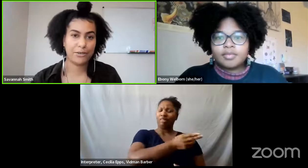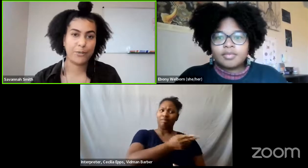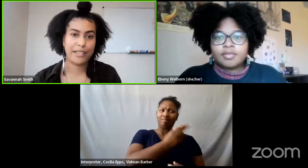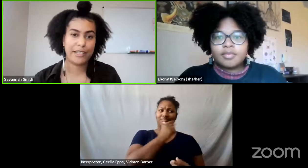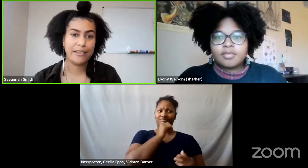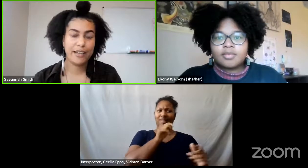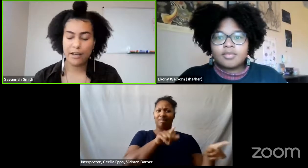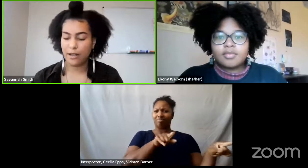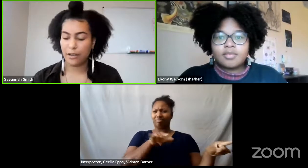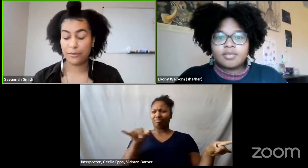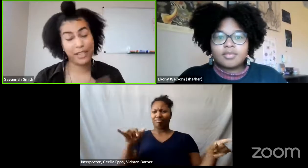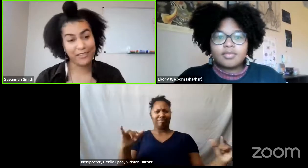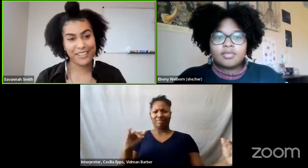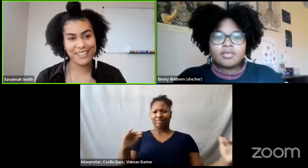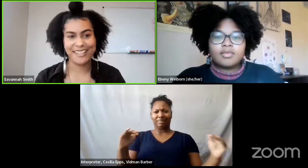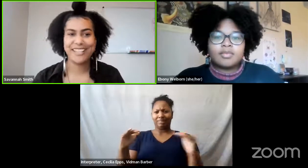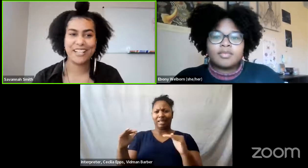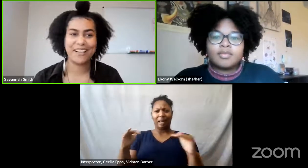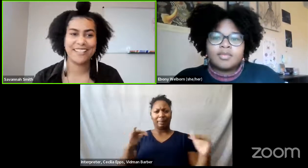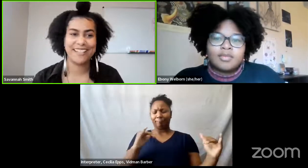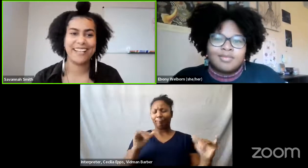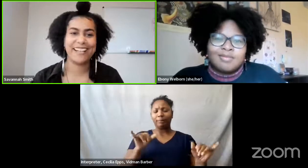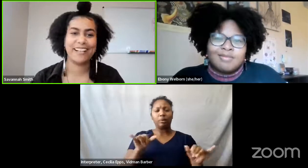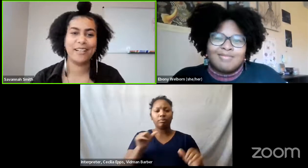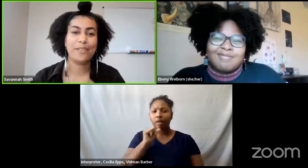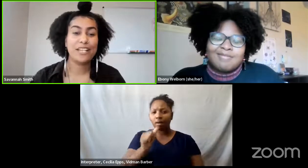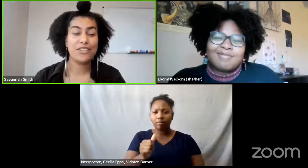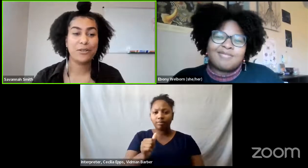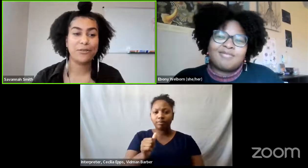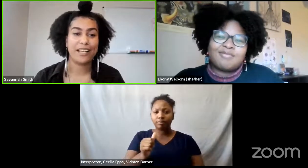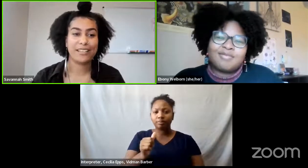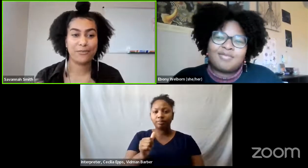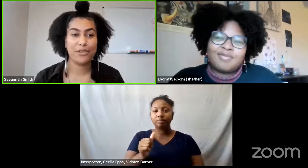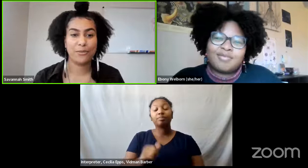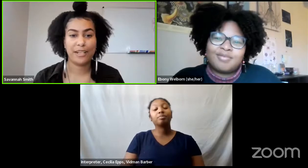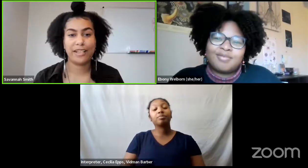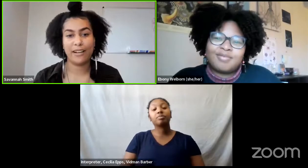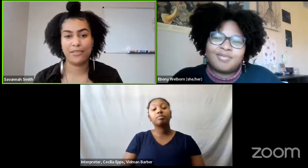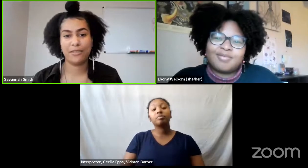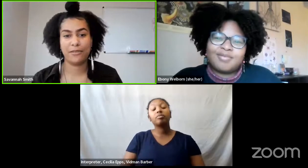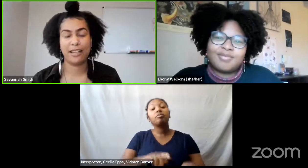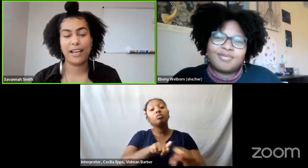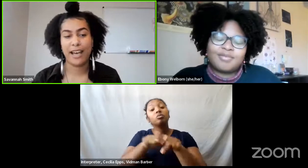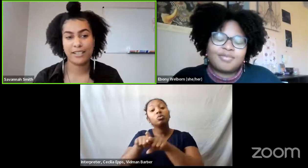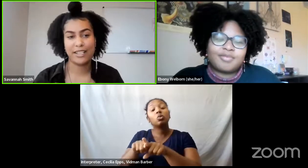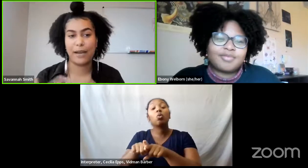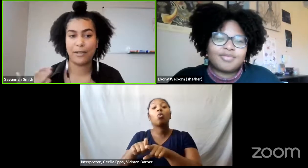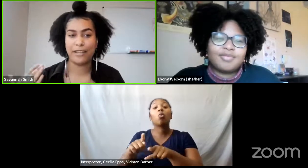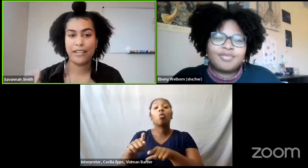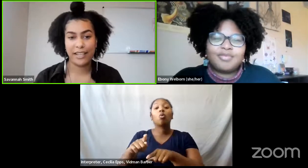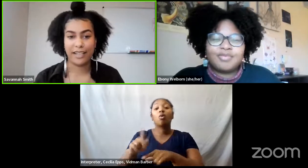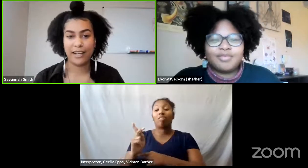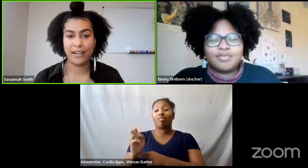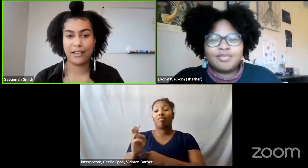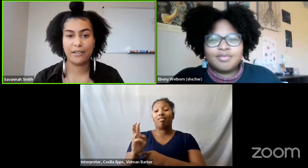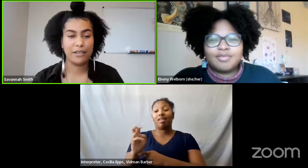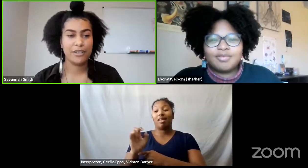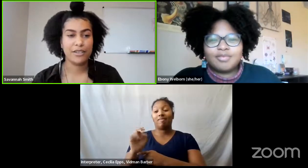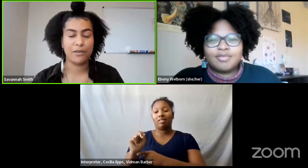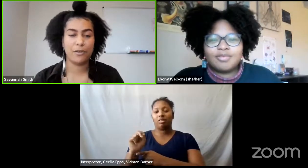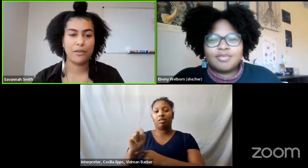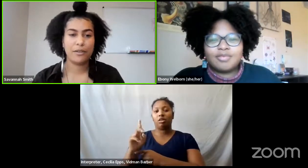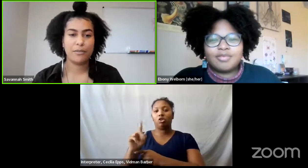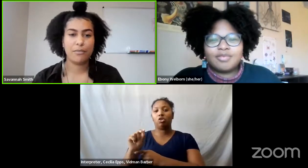Recreationally, we Kevin Dawson shares that surfing, the first written account of surfing, actually happened in